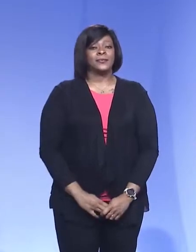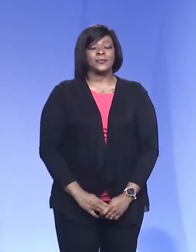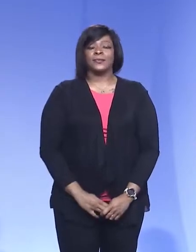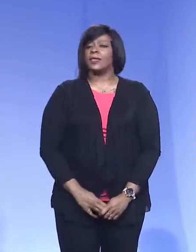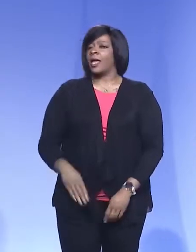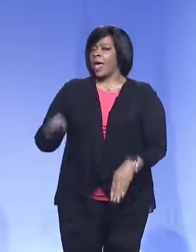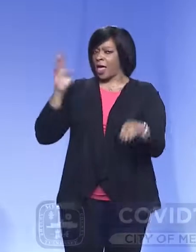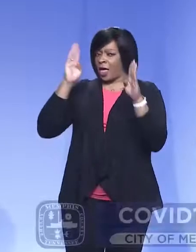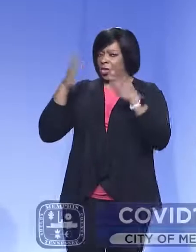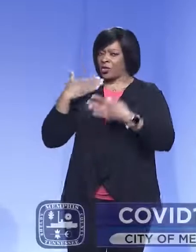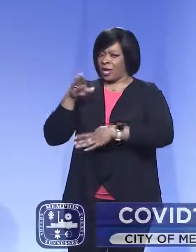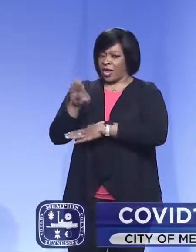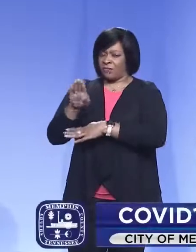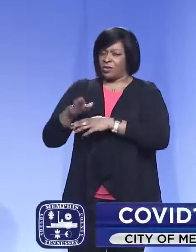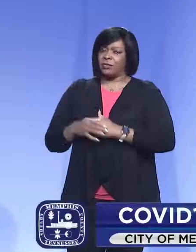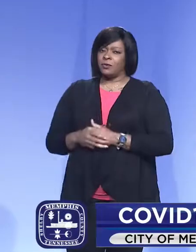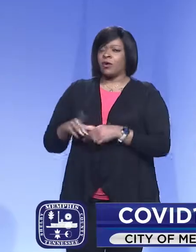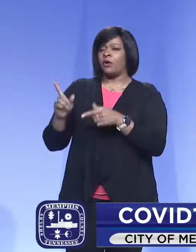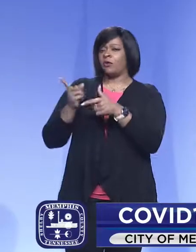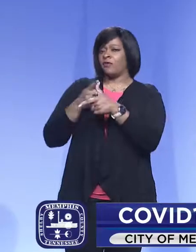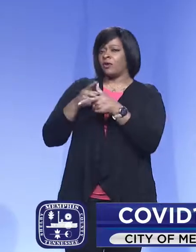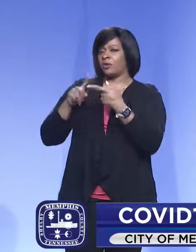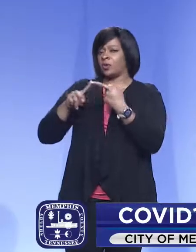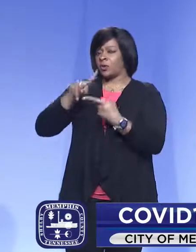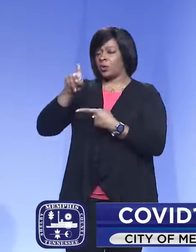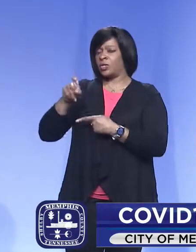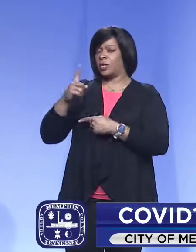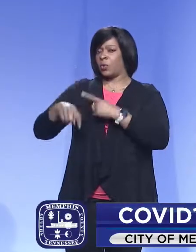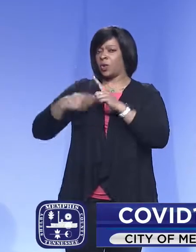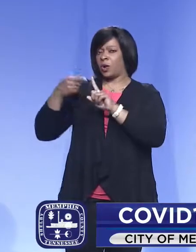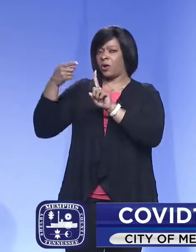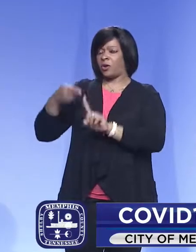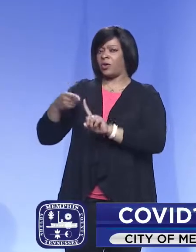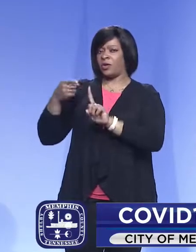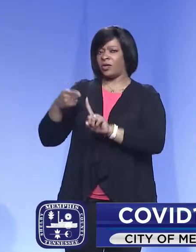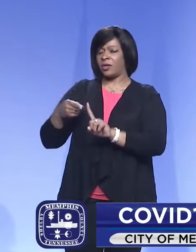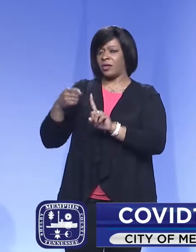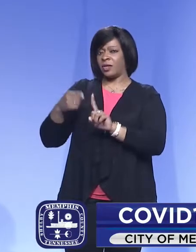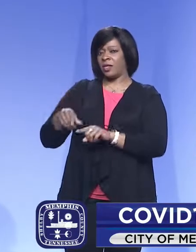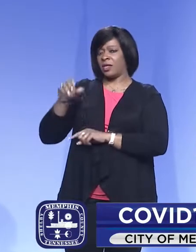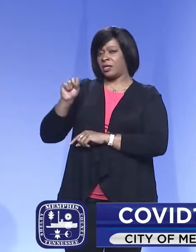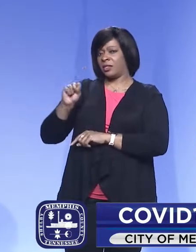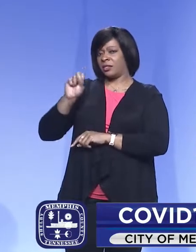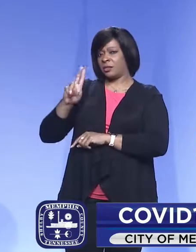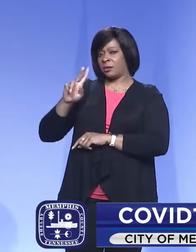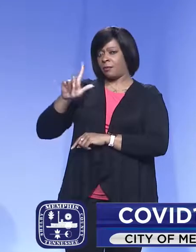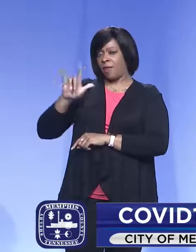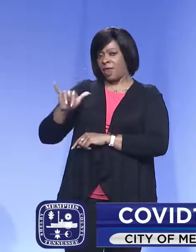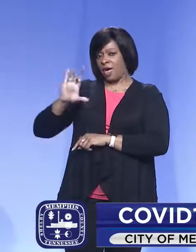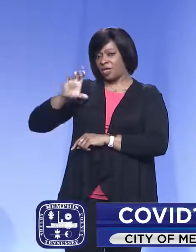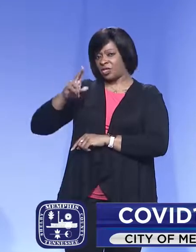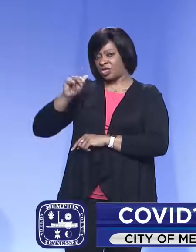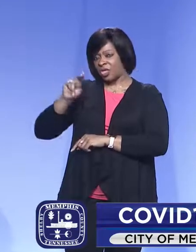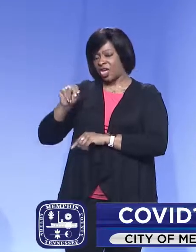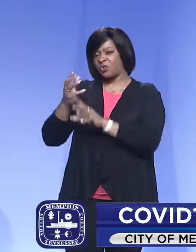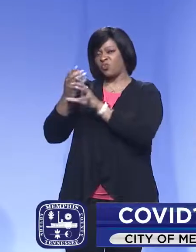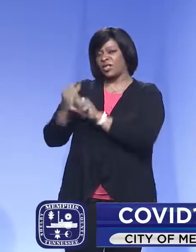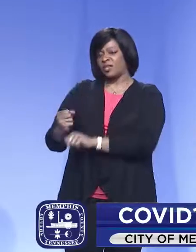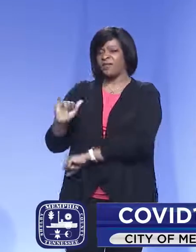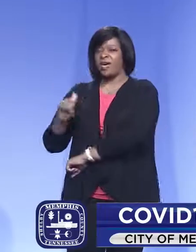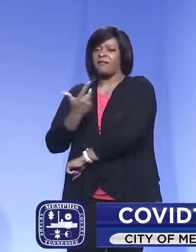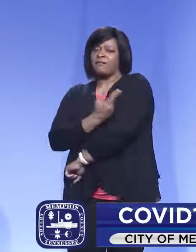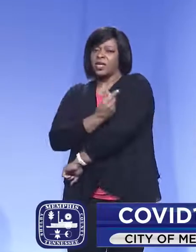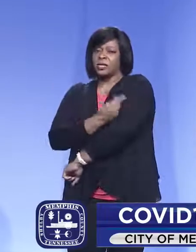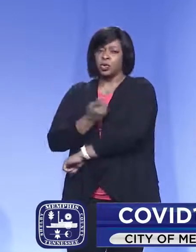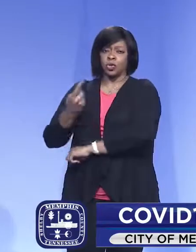Hey there, good afternoon. My first question is regarding just that supply chain of vaccines. Now,